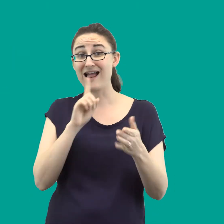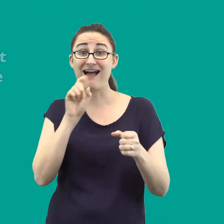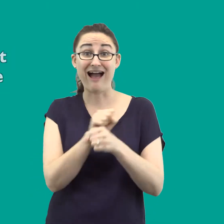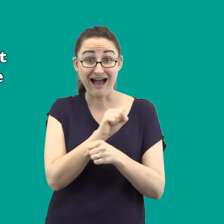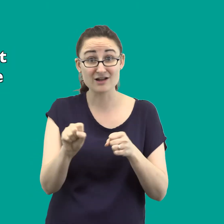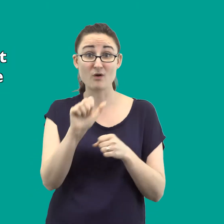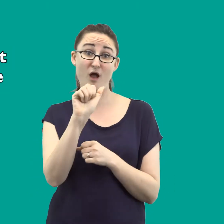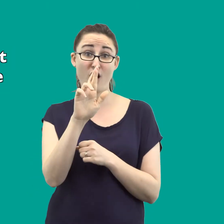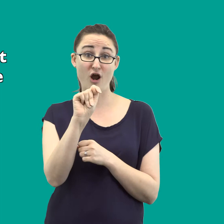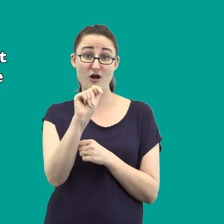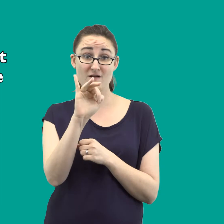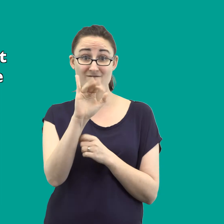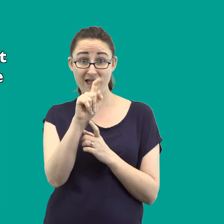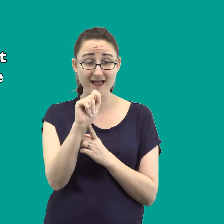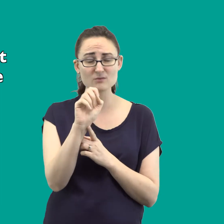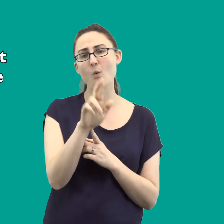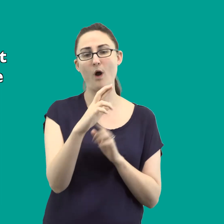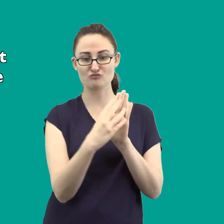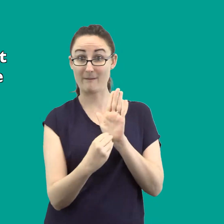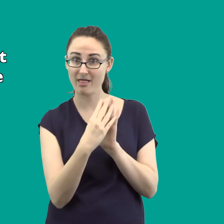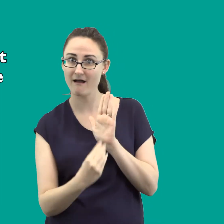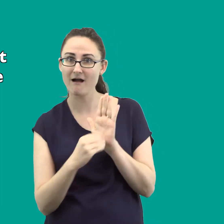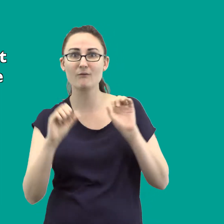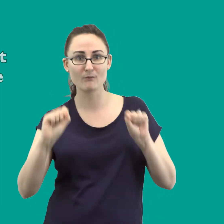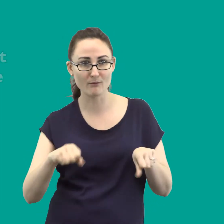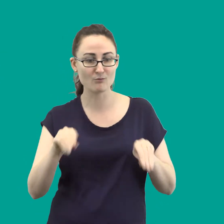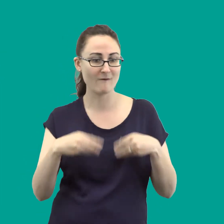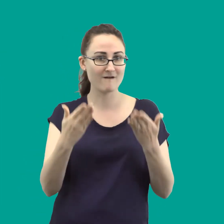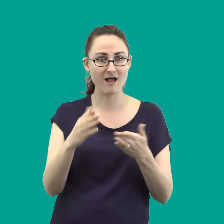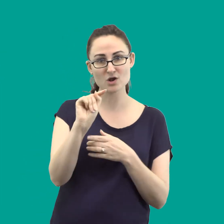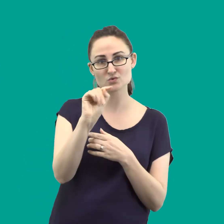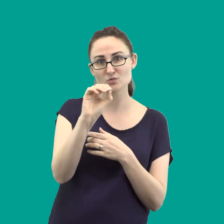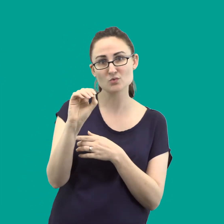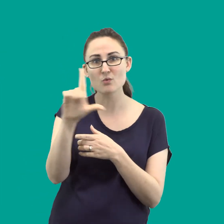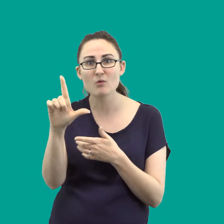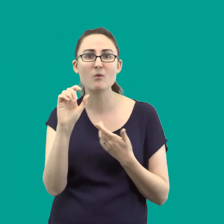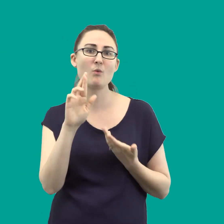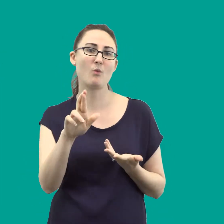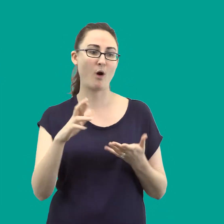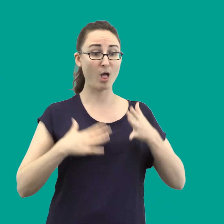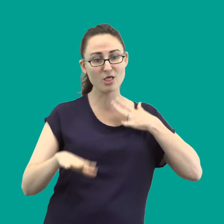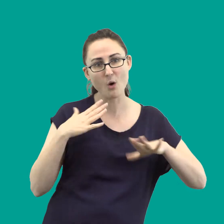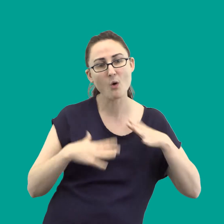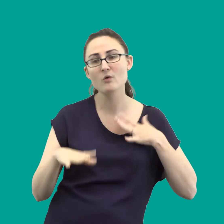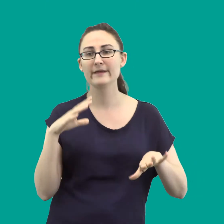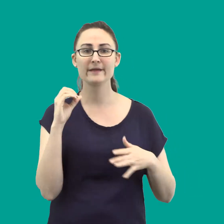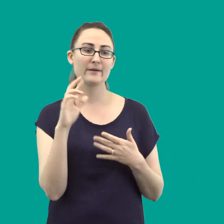Also, you could provide an actual artifact or a replica of an artifact. You could provide a tool,